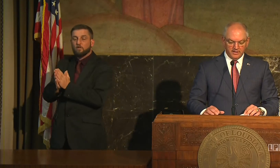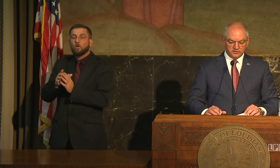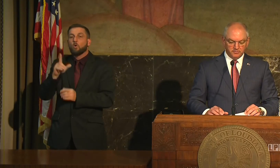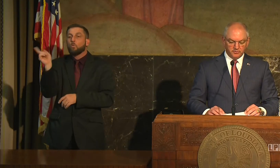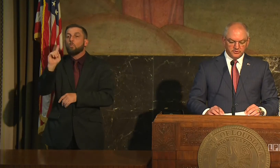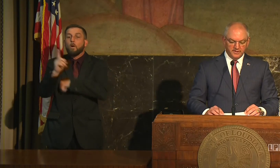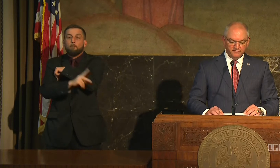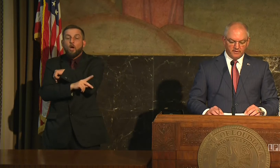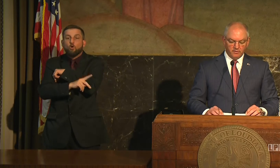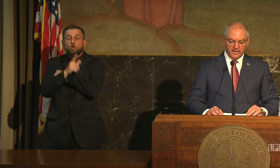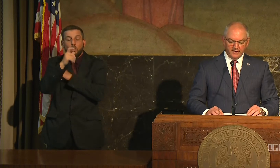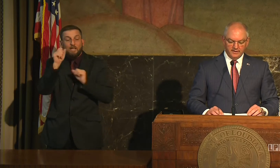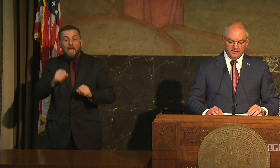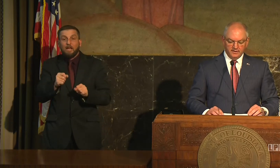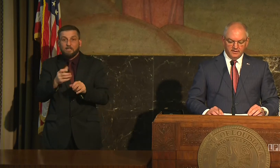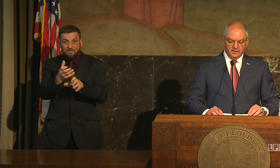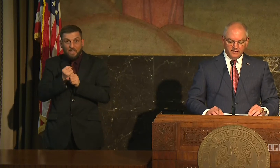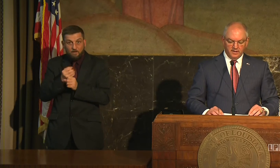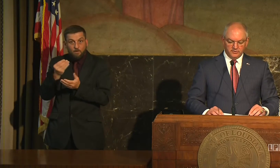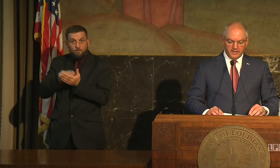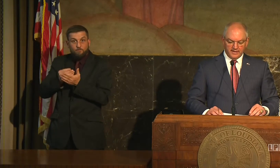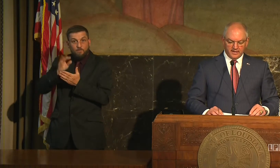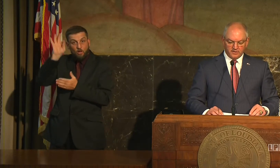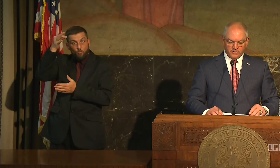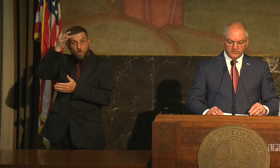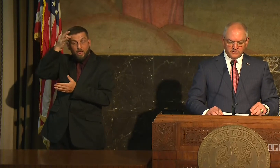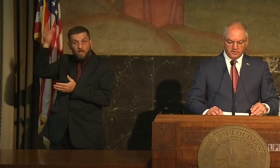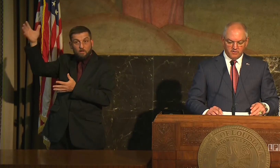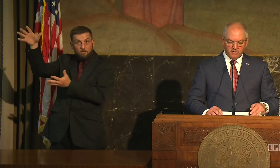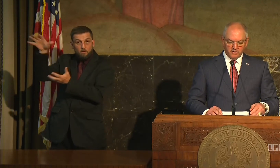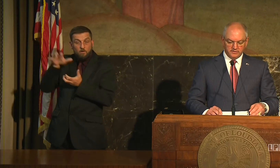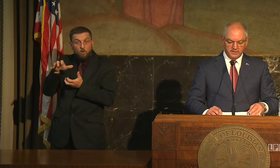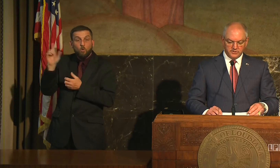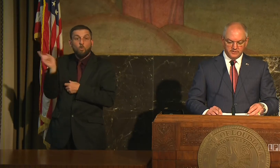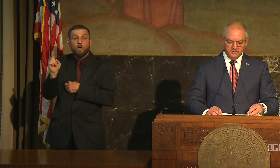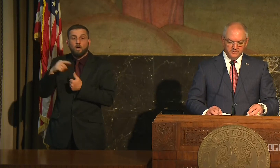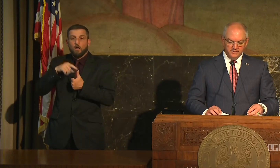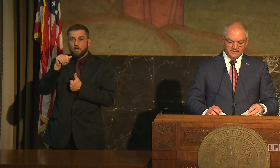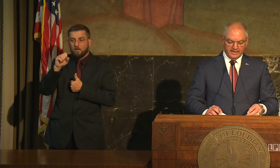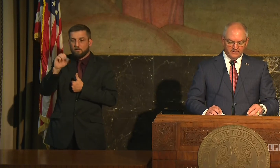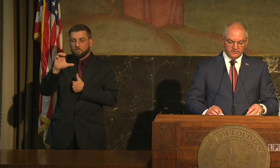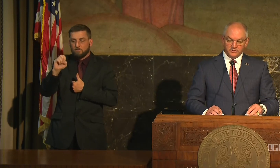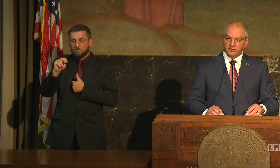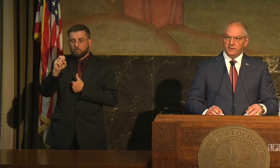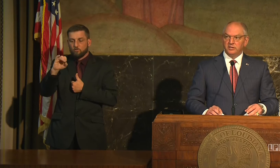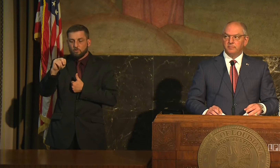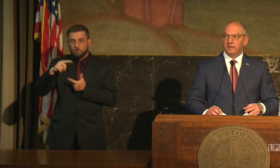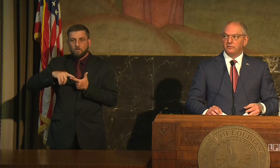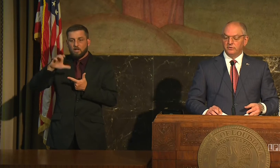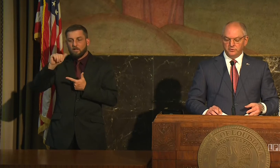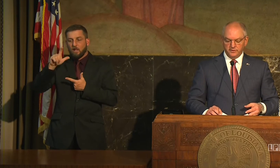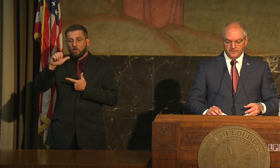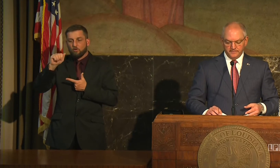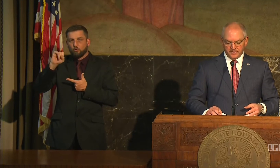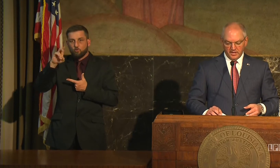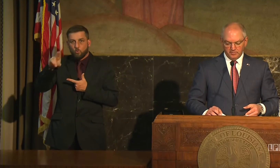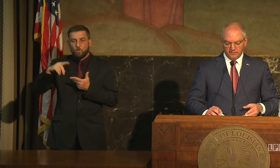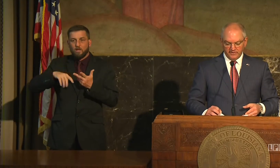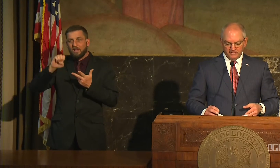that are now eligible to receive federal aid under that declaration are Ascension, Calcasieu, East Baton